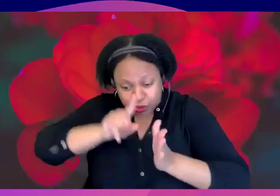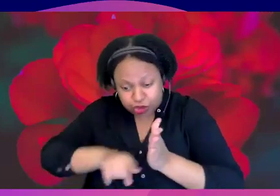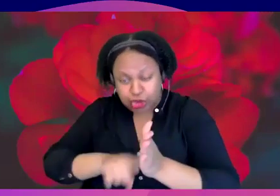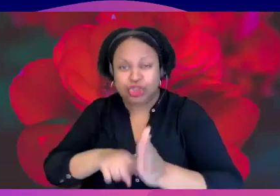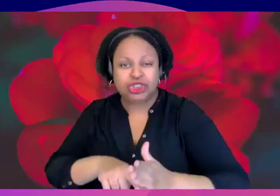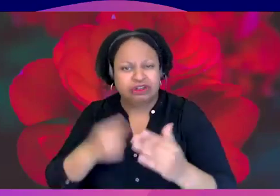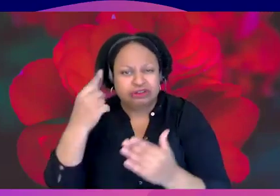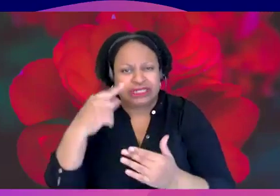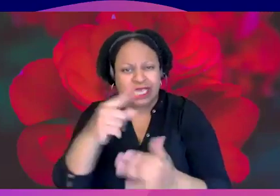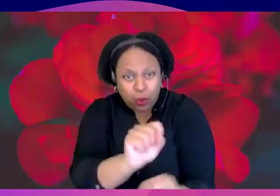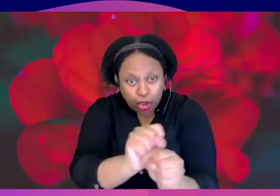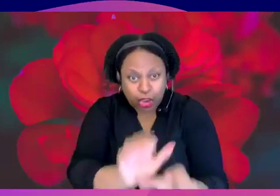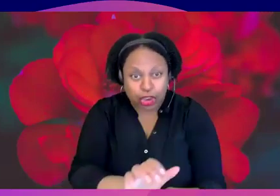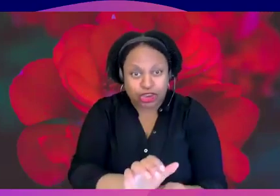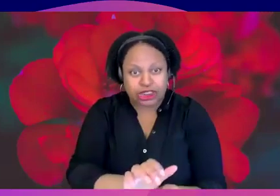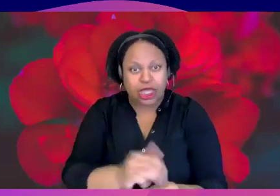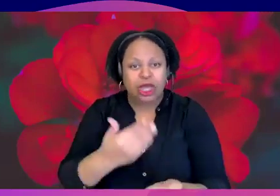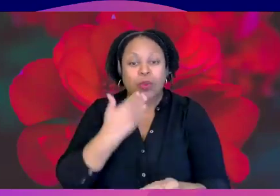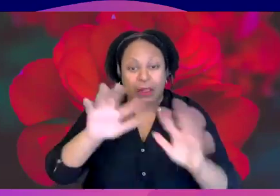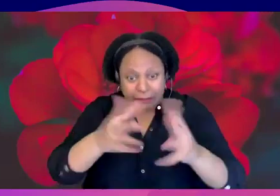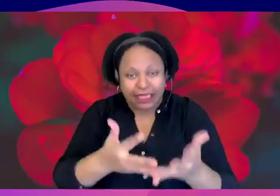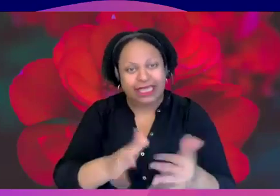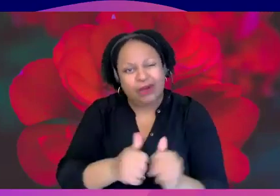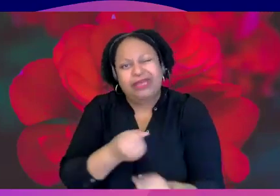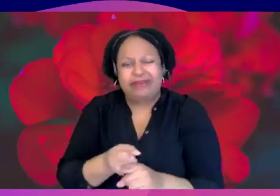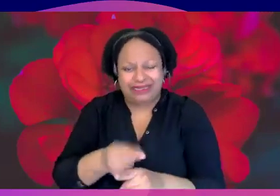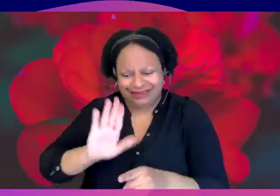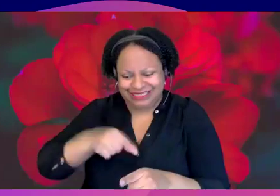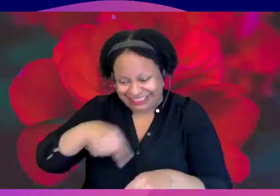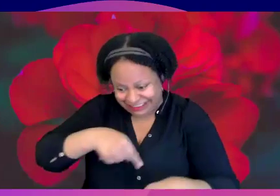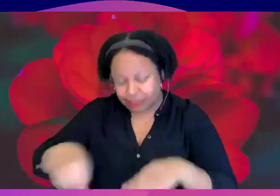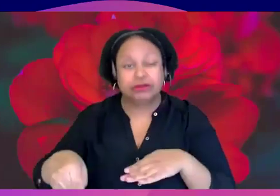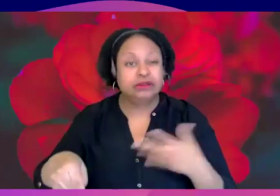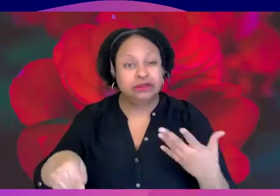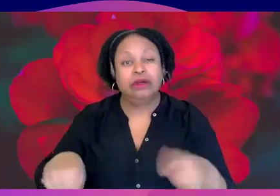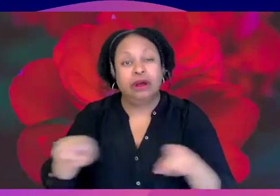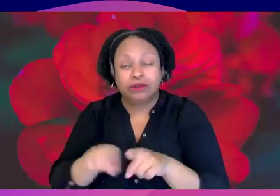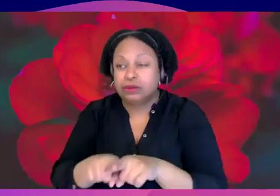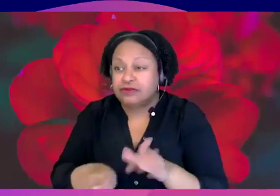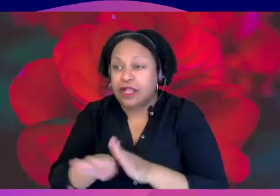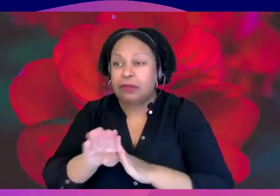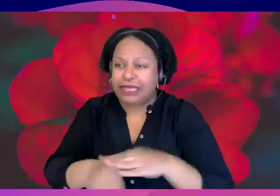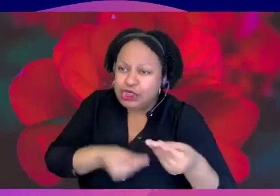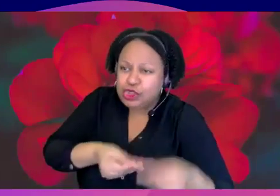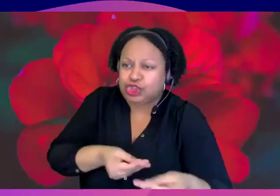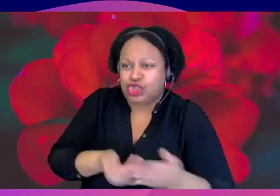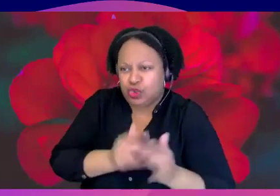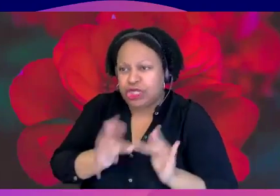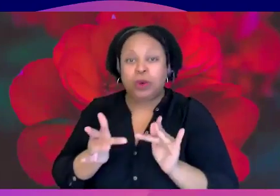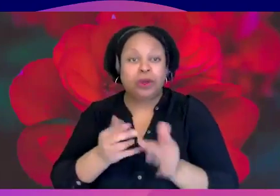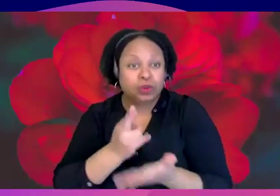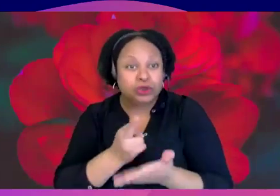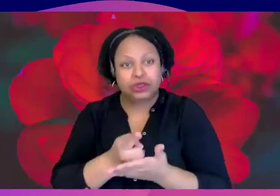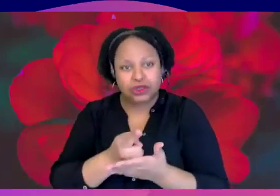understand labor and well-being issues affecting our sector, but to also develop and nurture networks, resources,